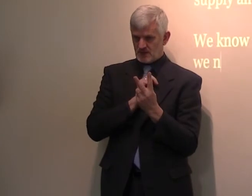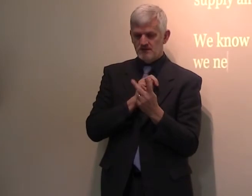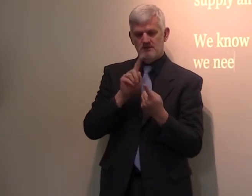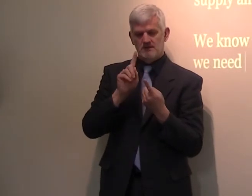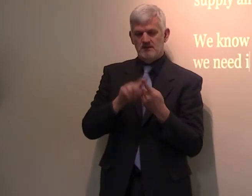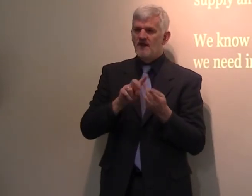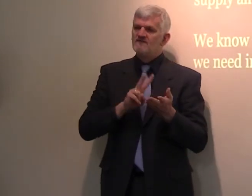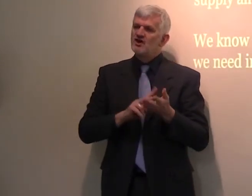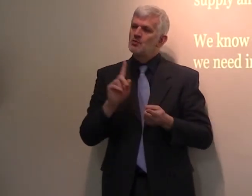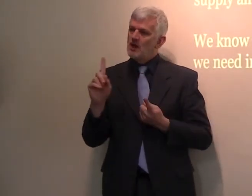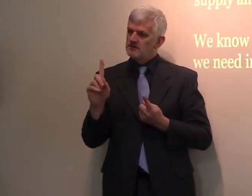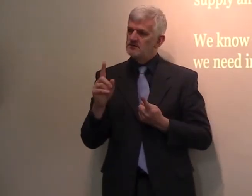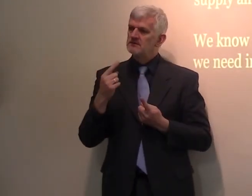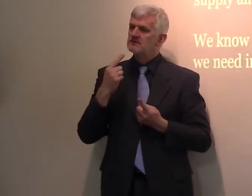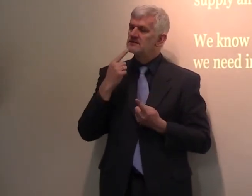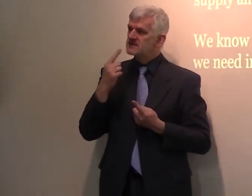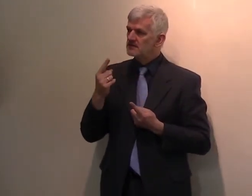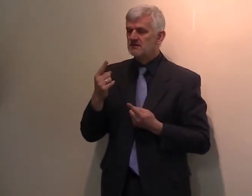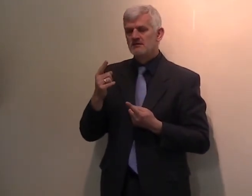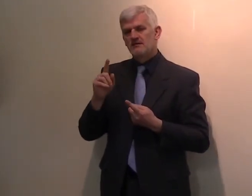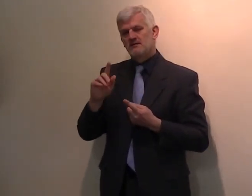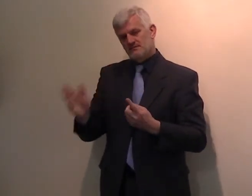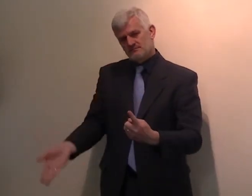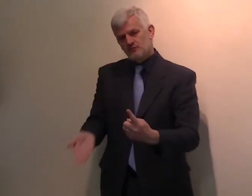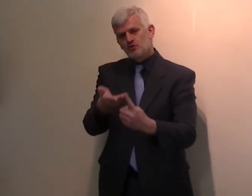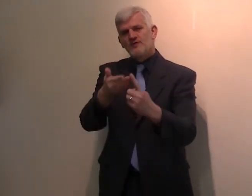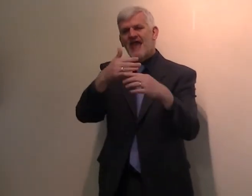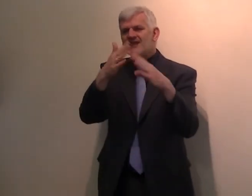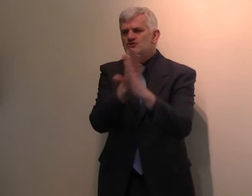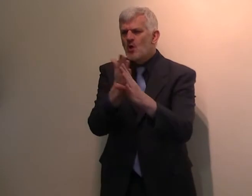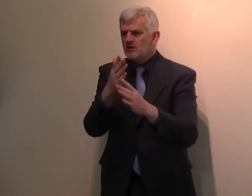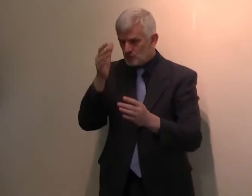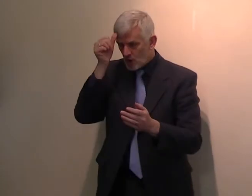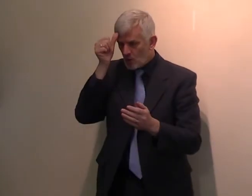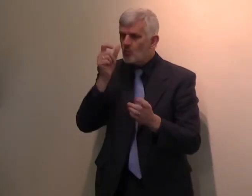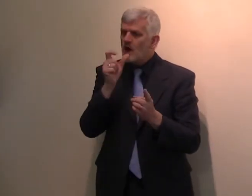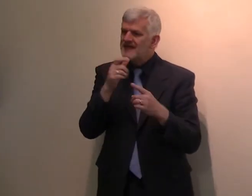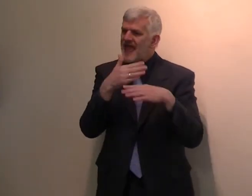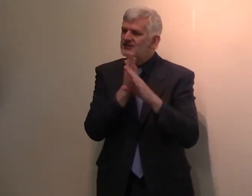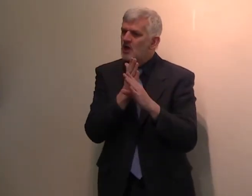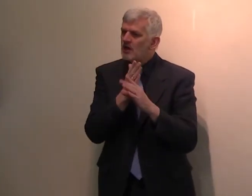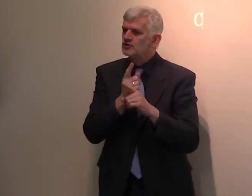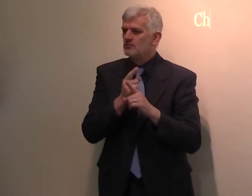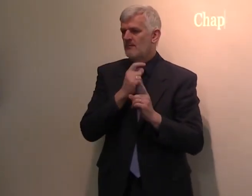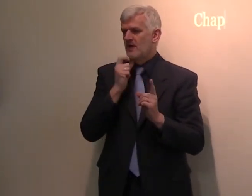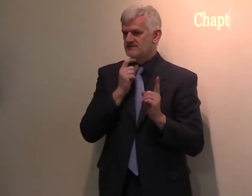the angel, or we explained already, the angel is the overseer, the pastor, the elder of the church,